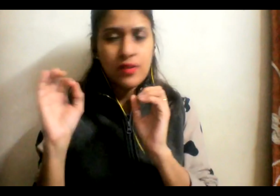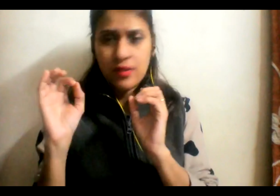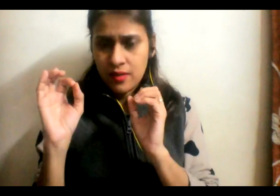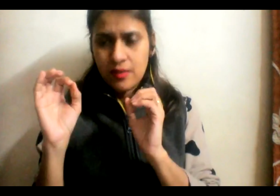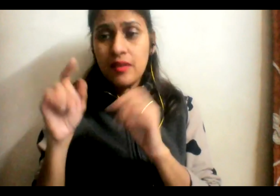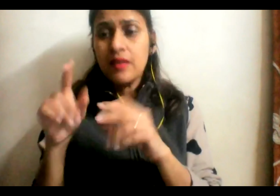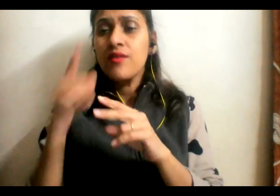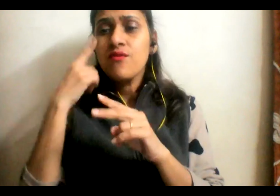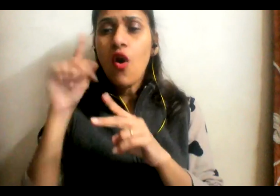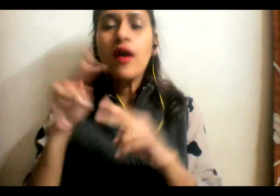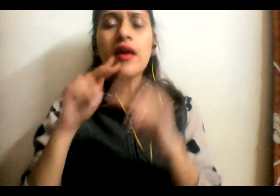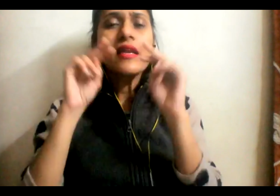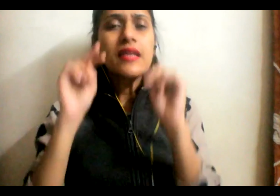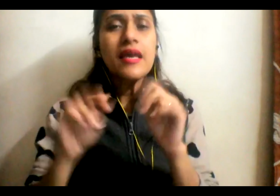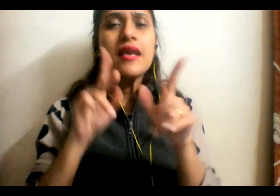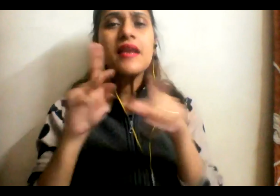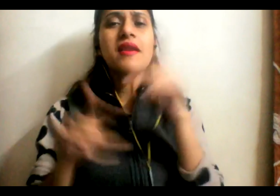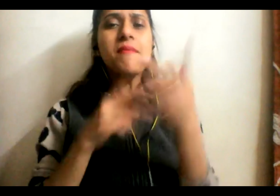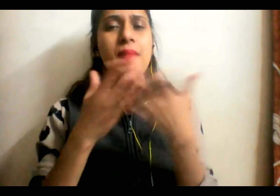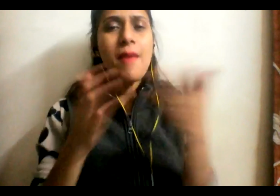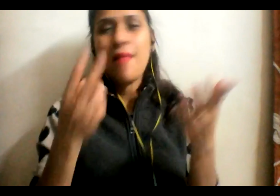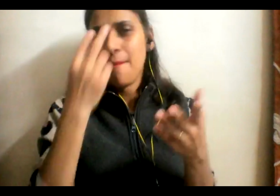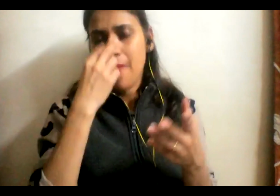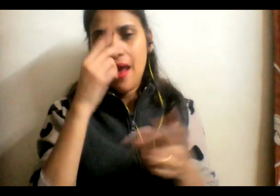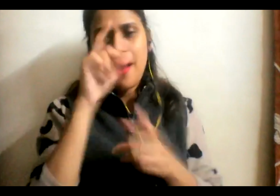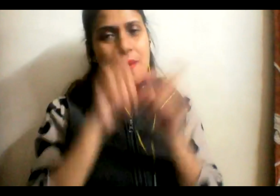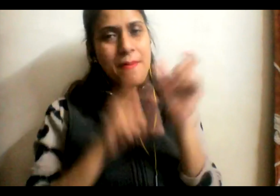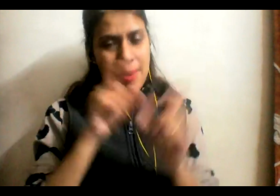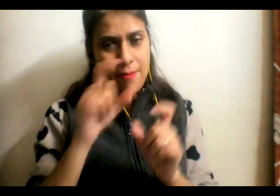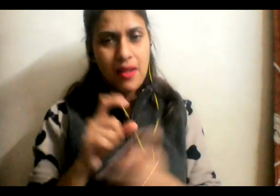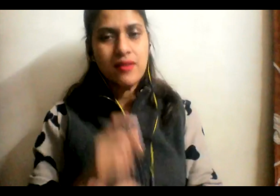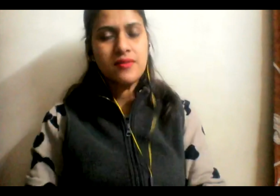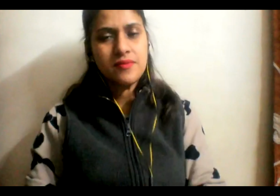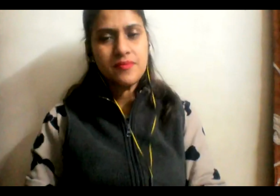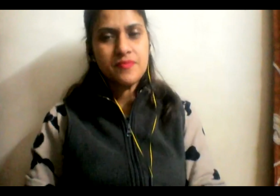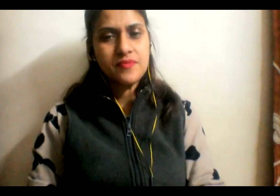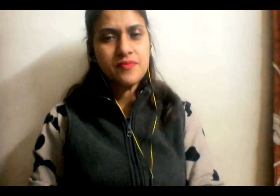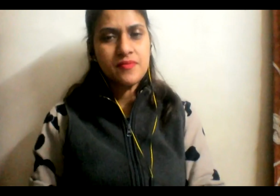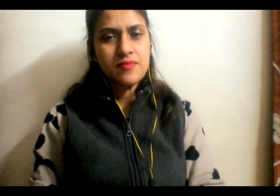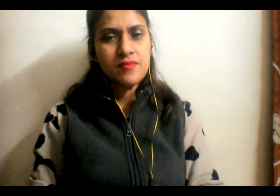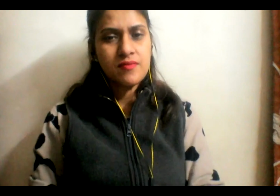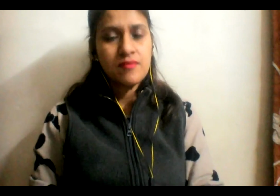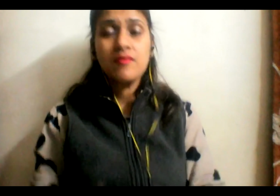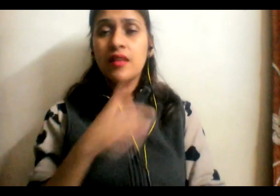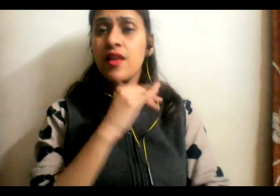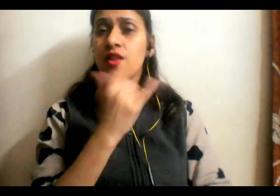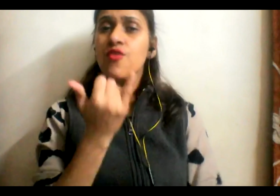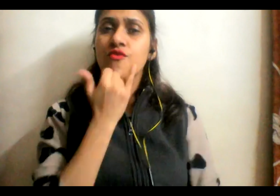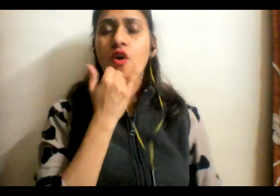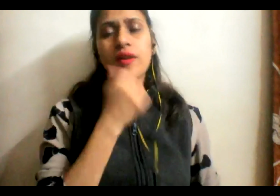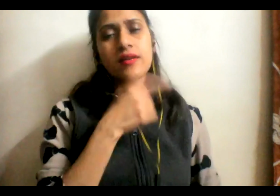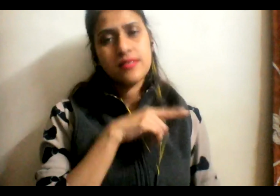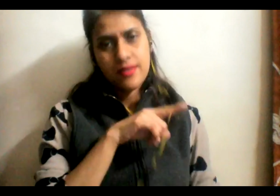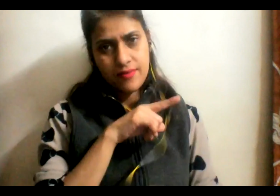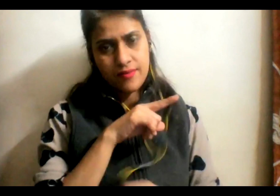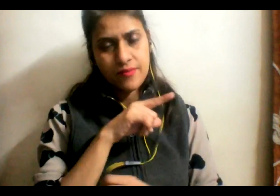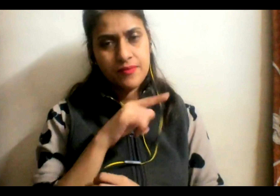of diversity of people, such as blind persons, then they are faltering on that count. So